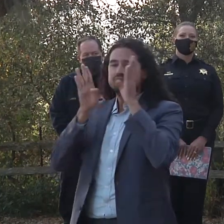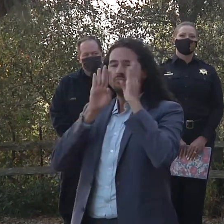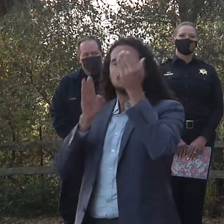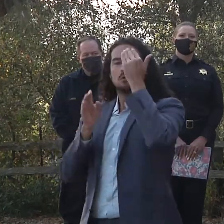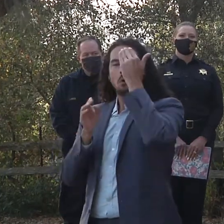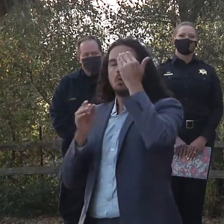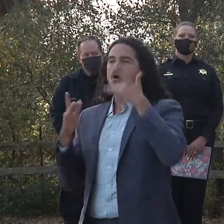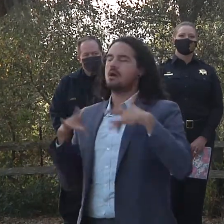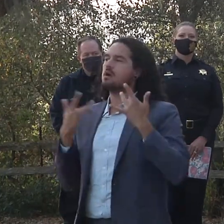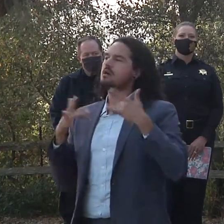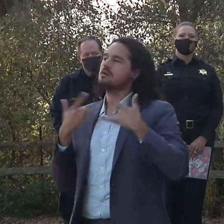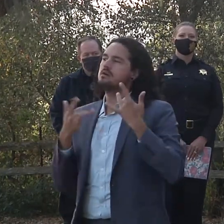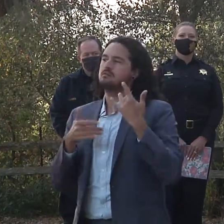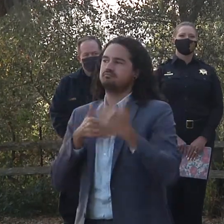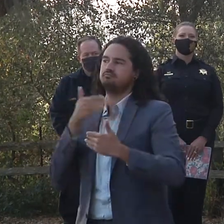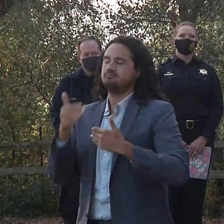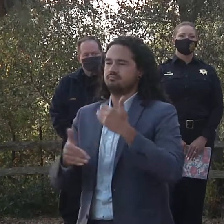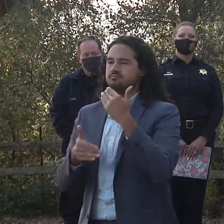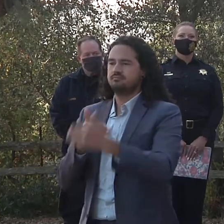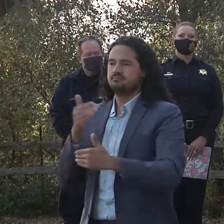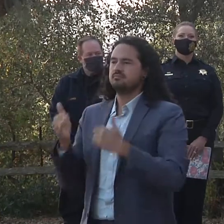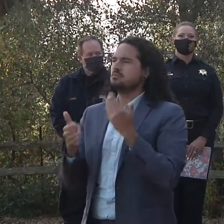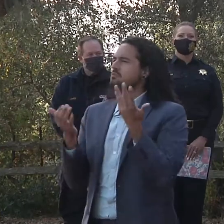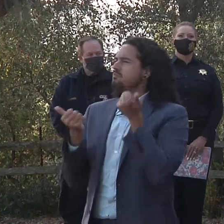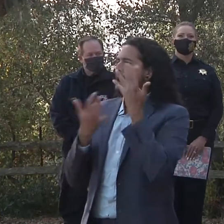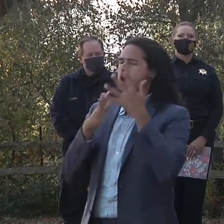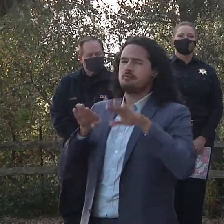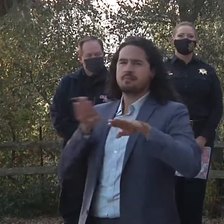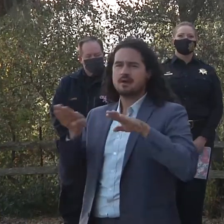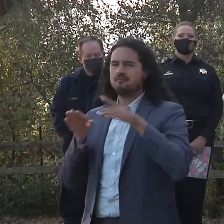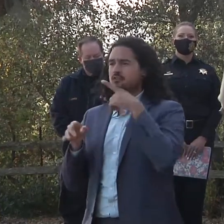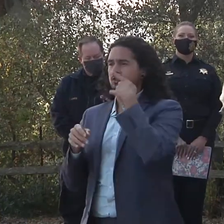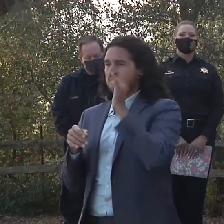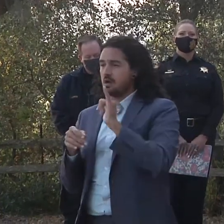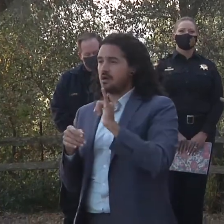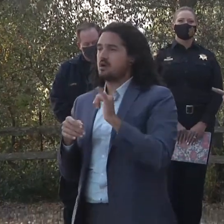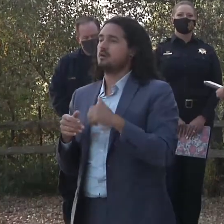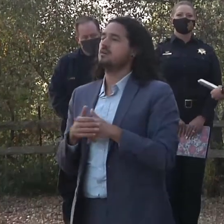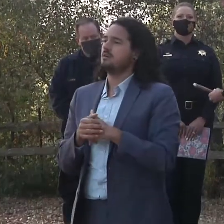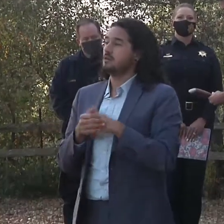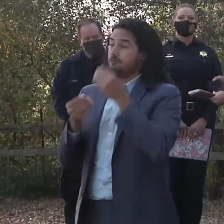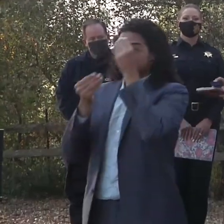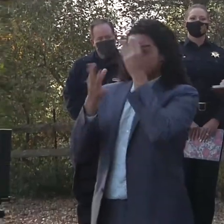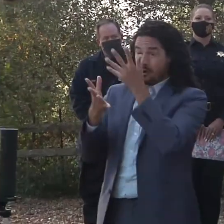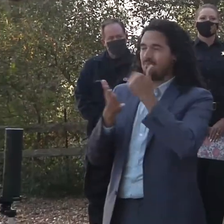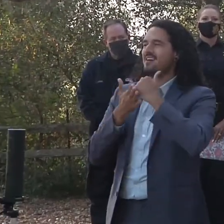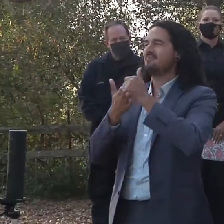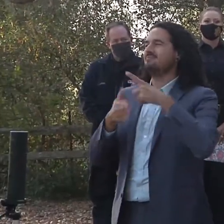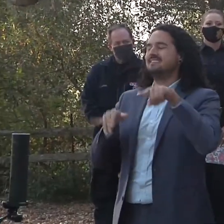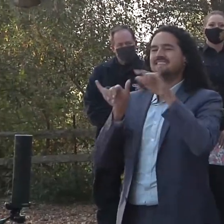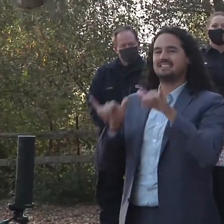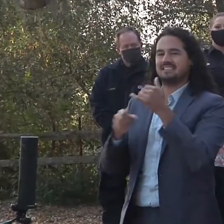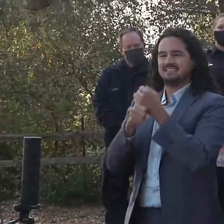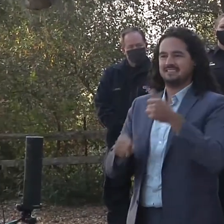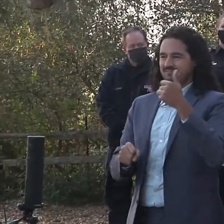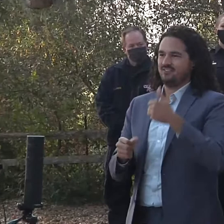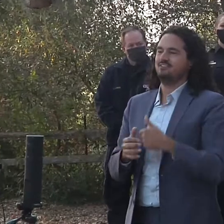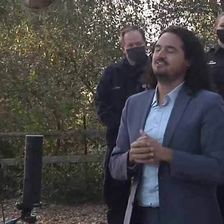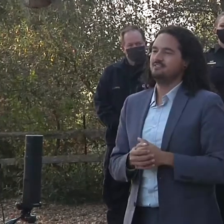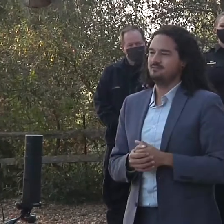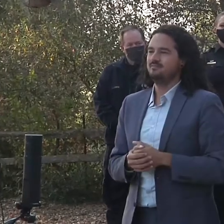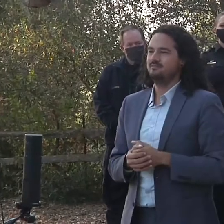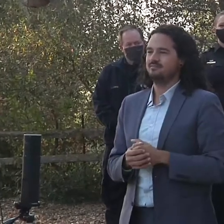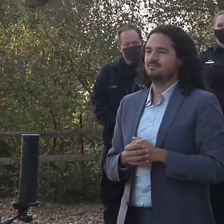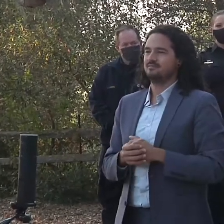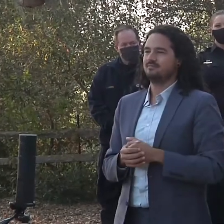better informed and safer. Thank you. Next from the San Mateo County